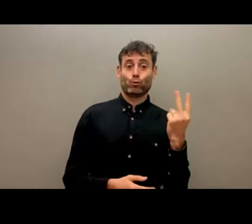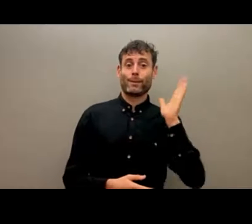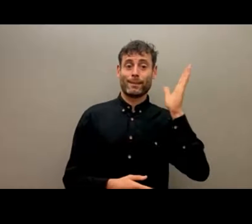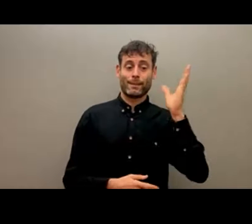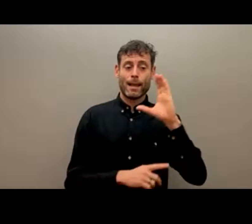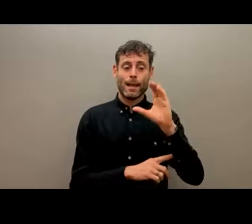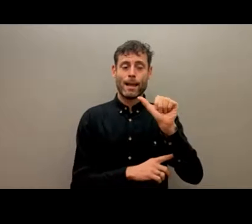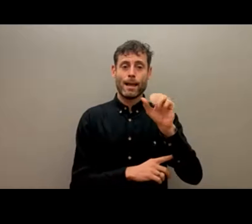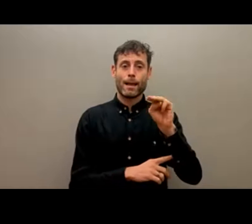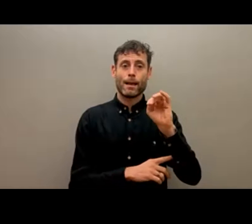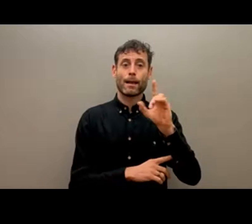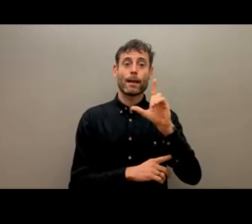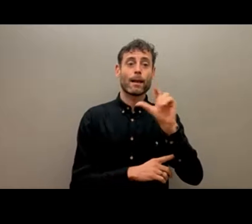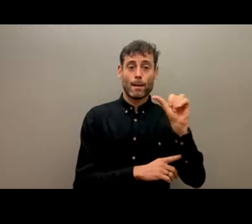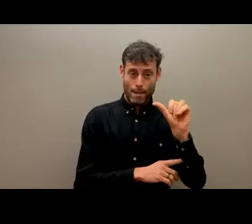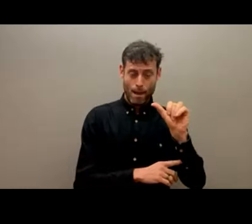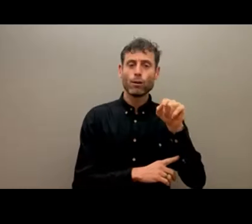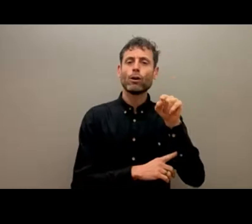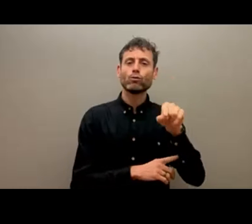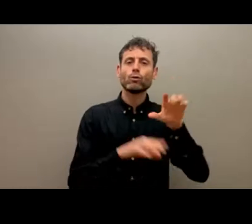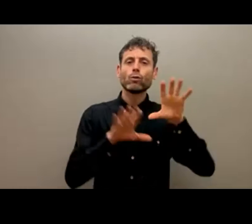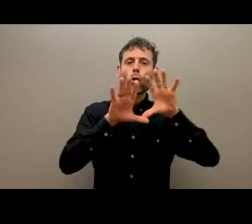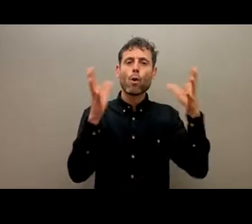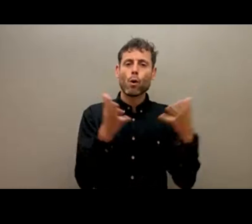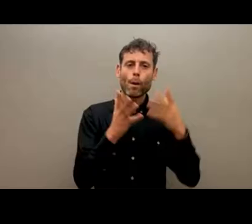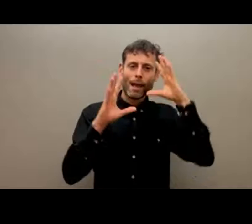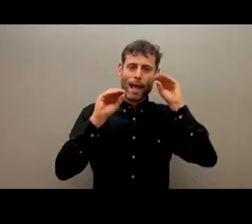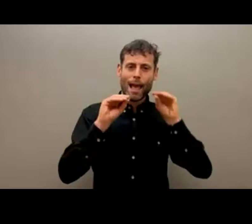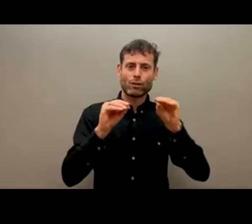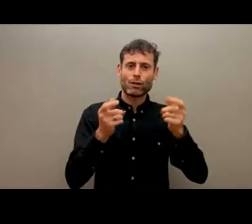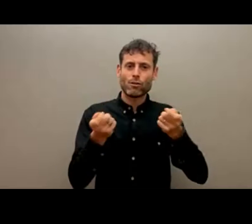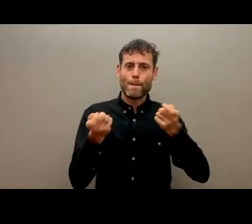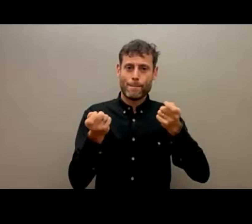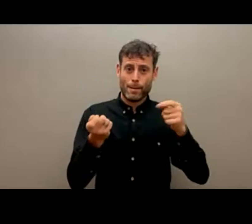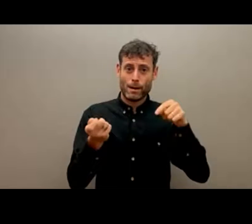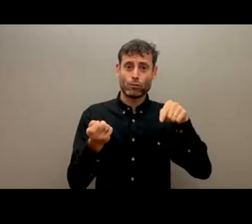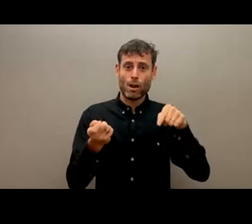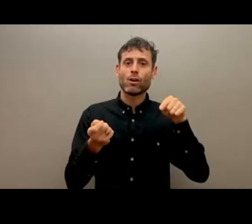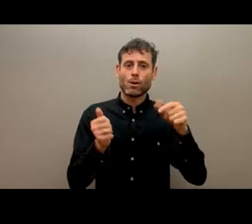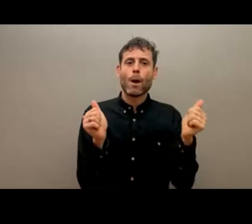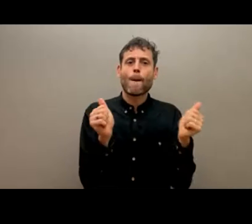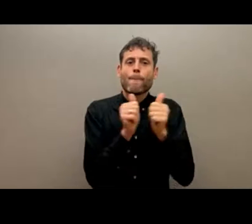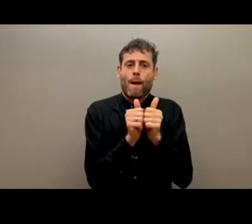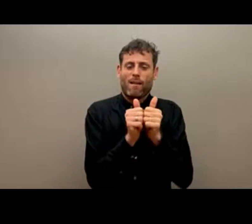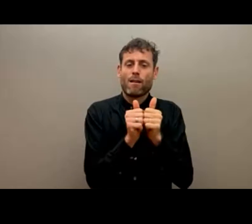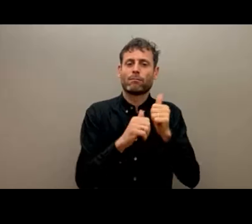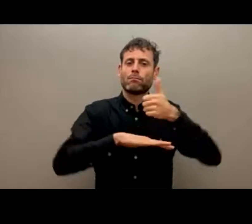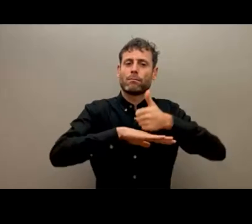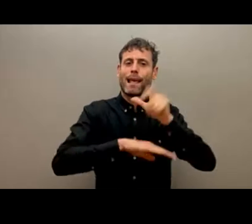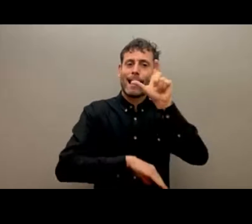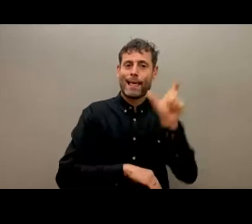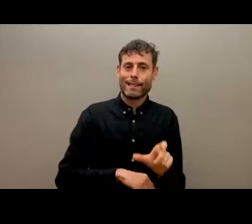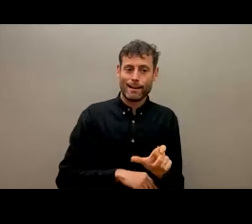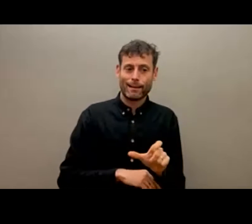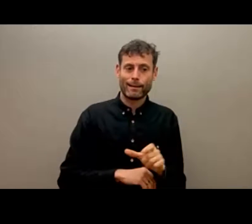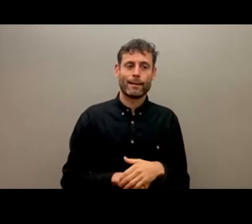Novara is the Global Citizenship Education Manager at ASPEM Italy, one of the partners here in the VIVID Consortium. And Ailey